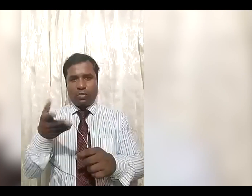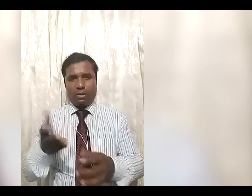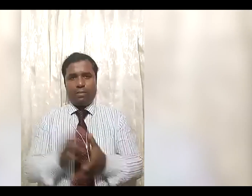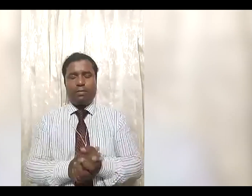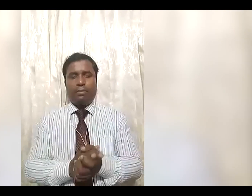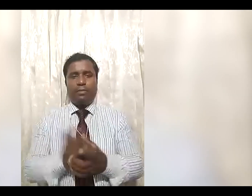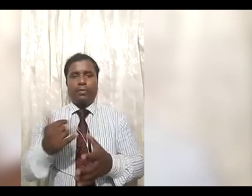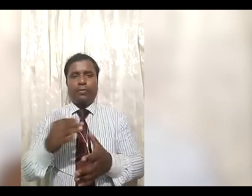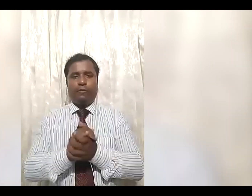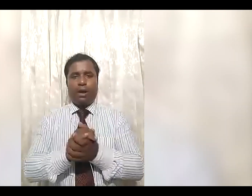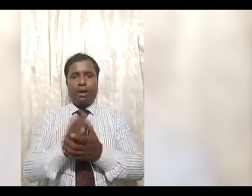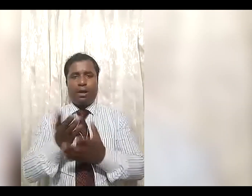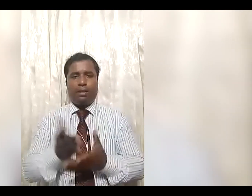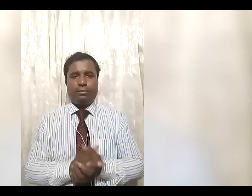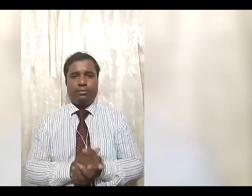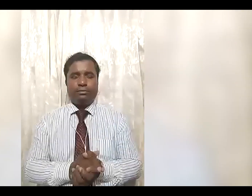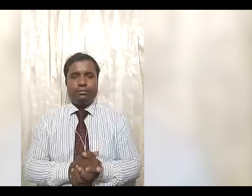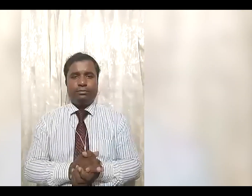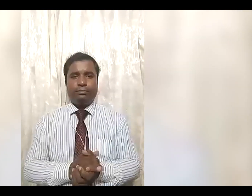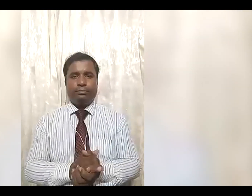went to